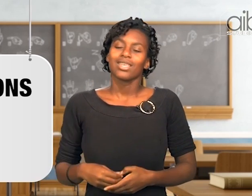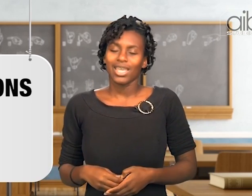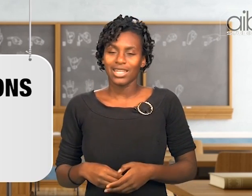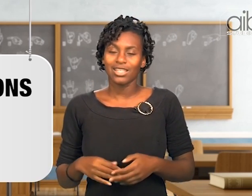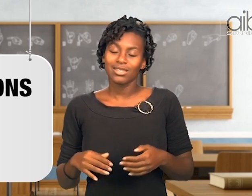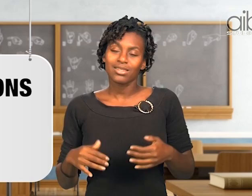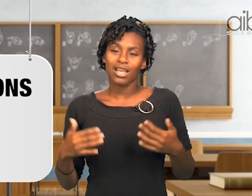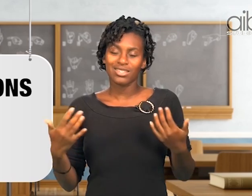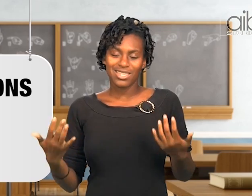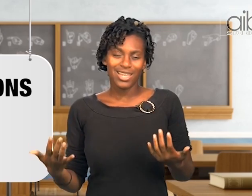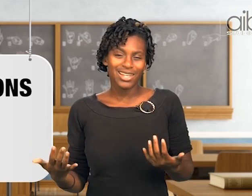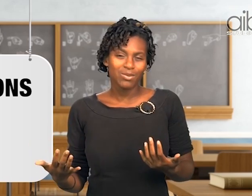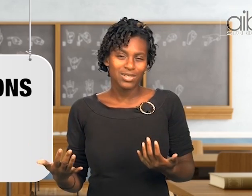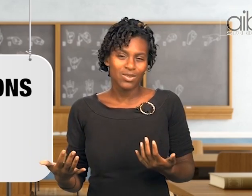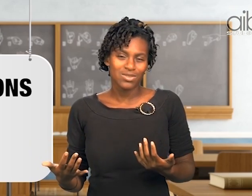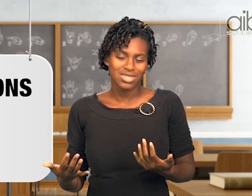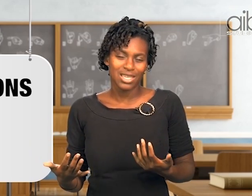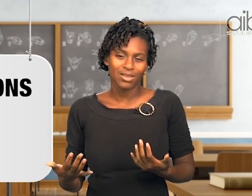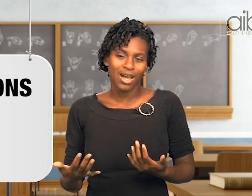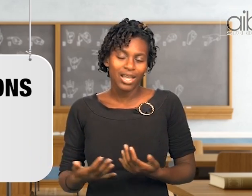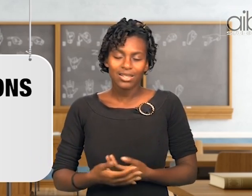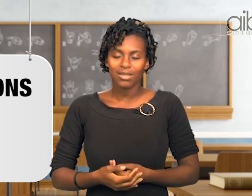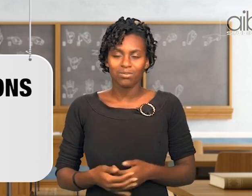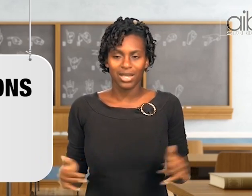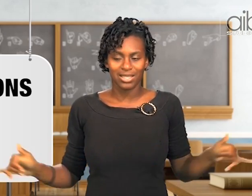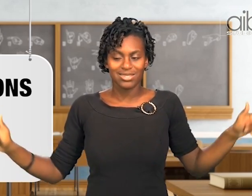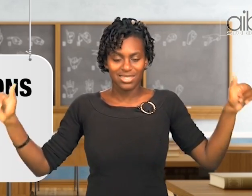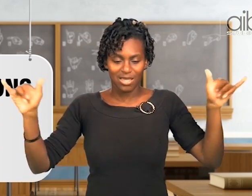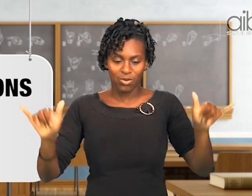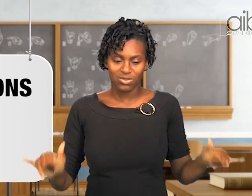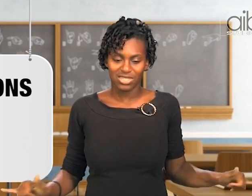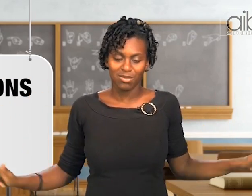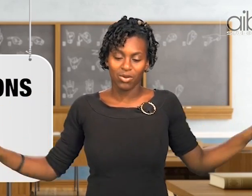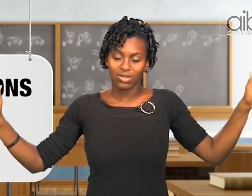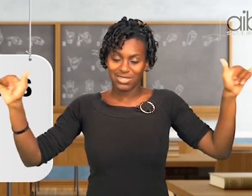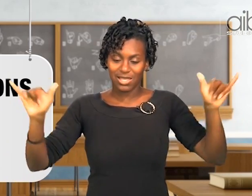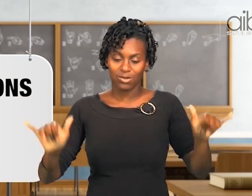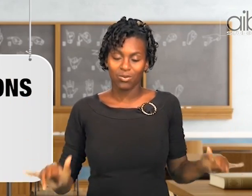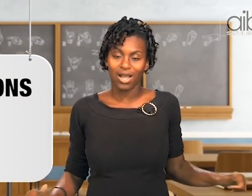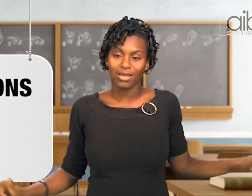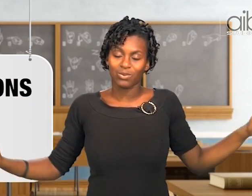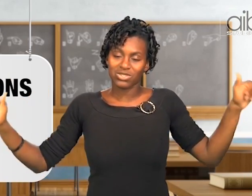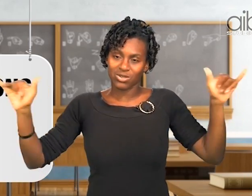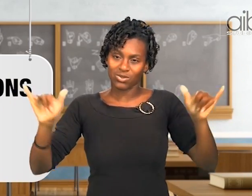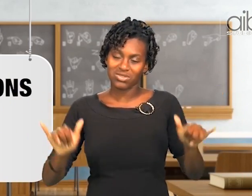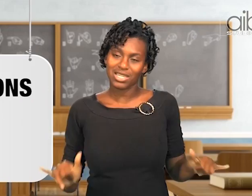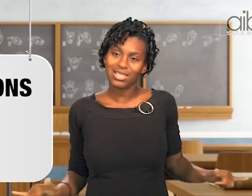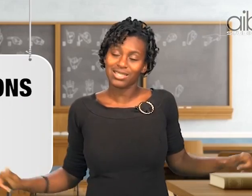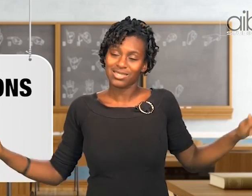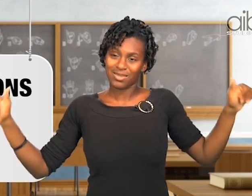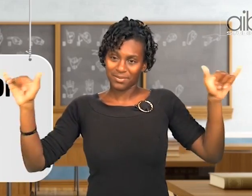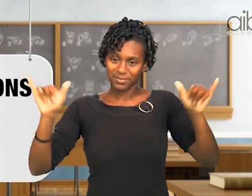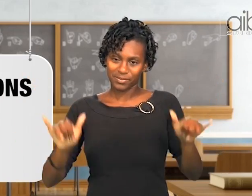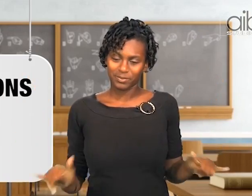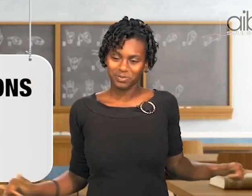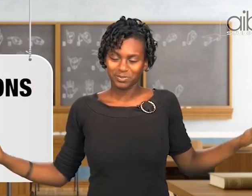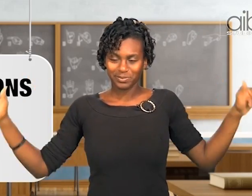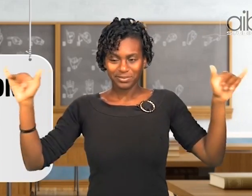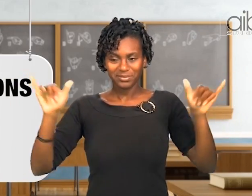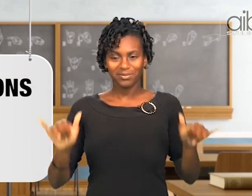And then a sign that I really don't see a lot, but same old, is the letter Y with circles like this.